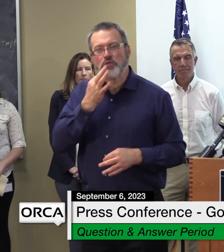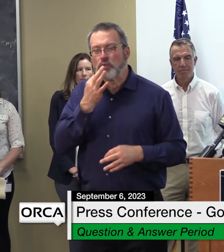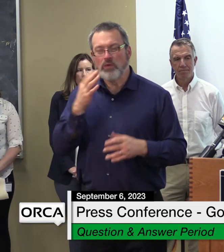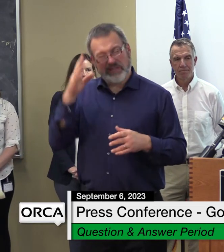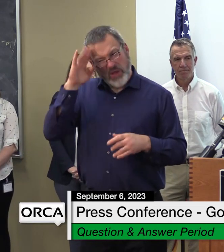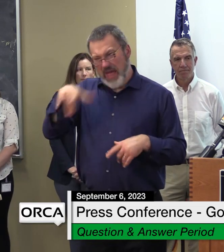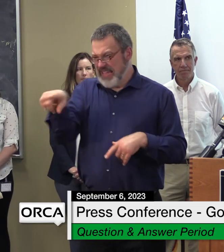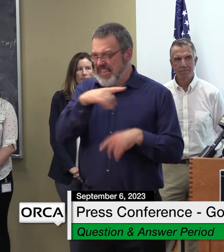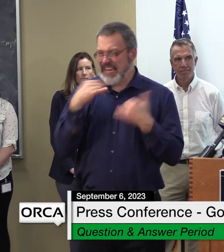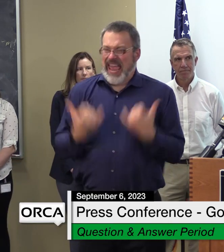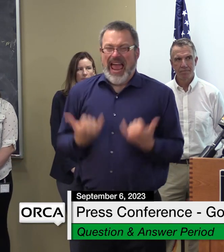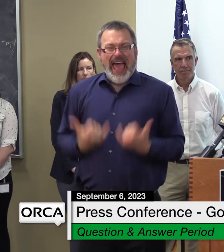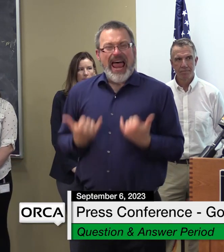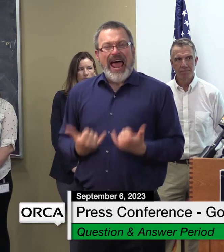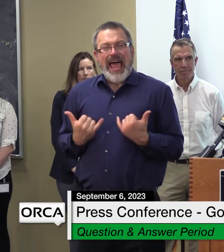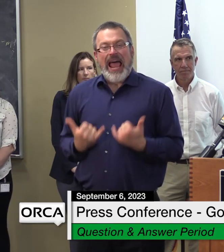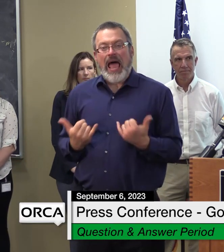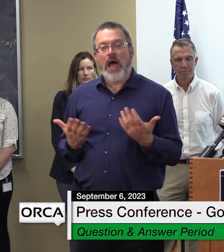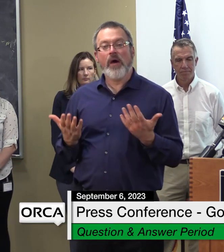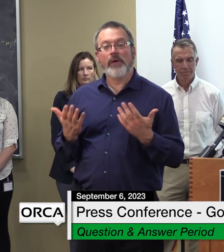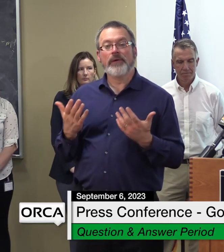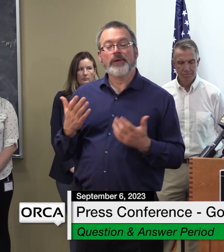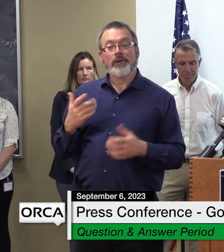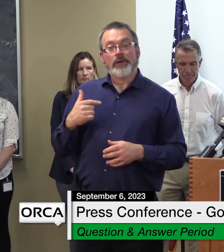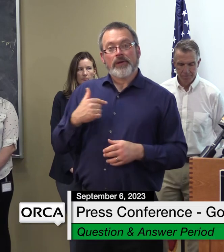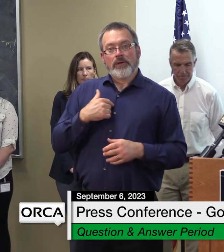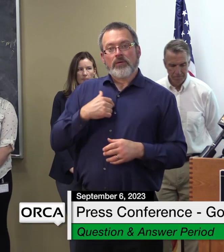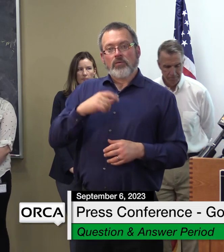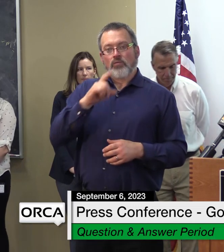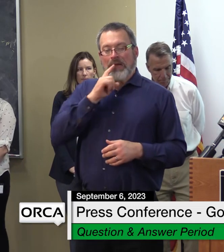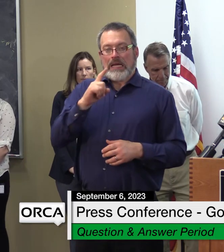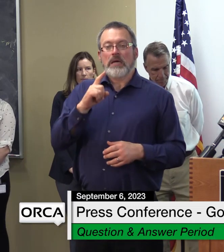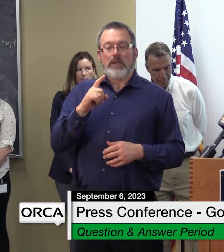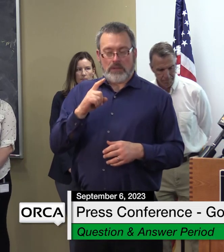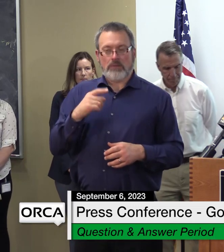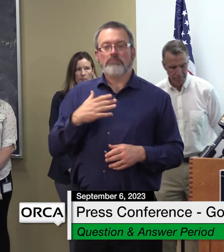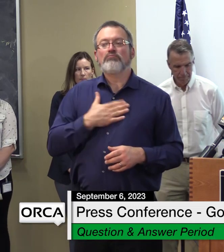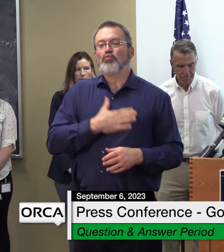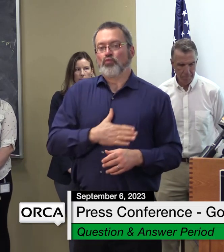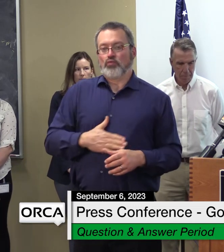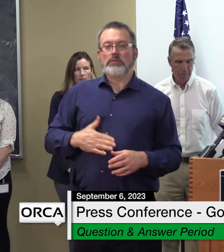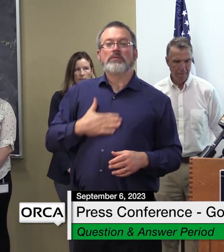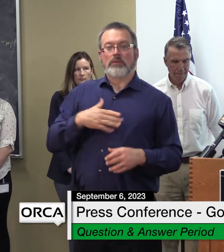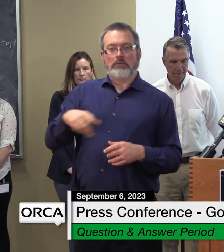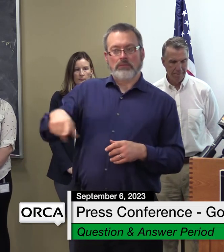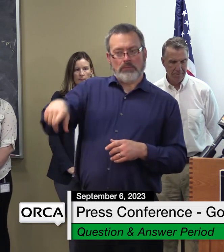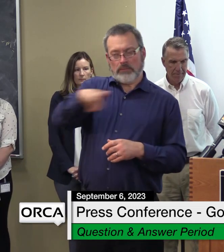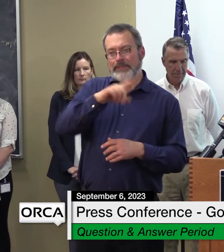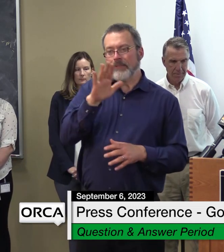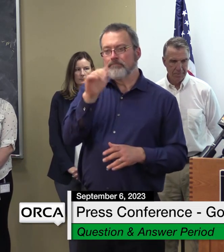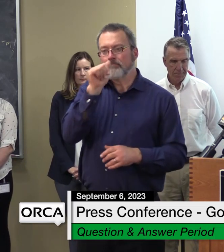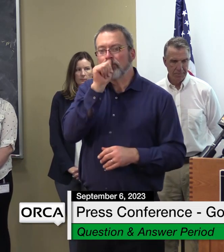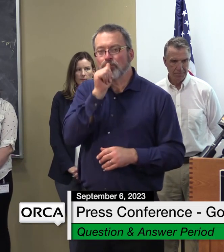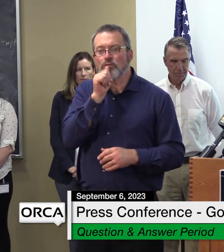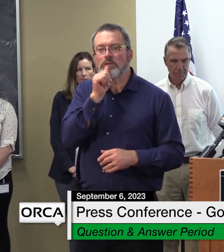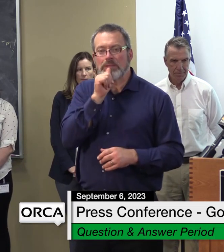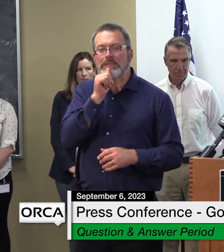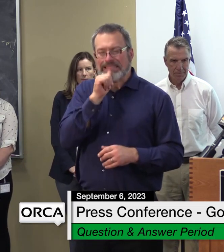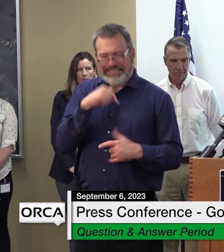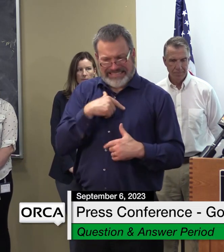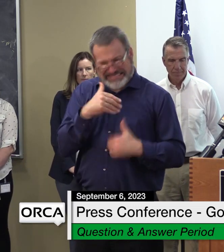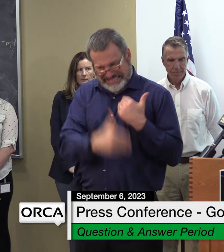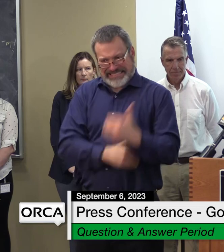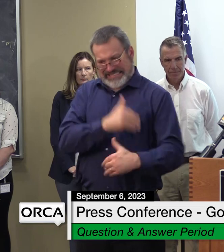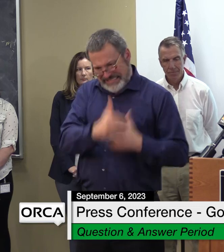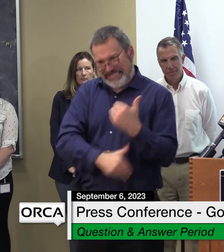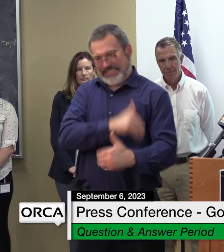share my sincere appreciation and the department's appreciation for folks' patience as we move through this process.